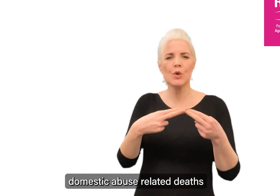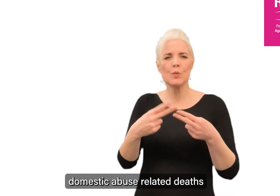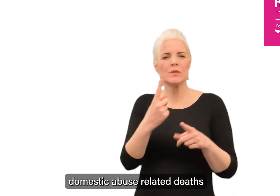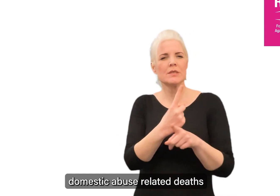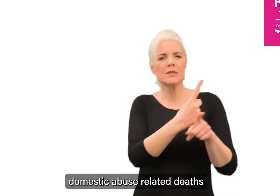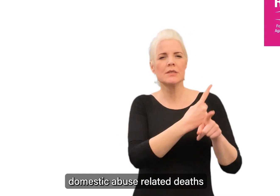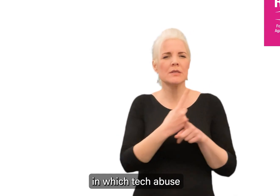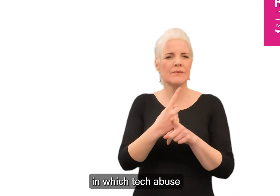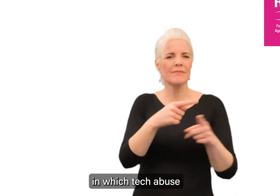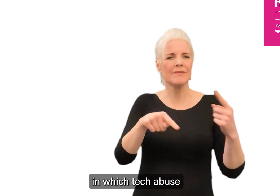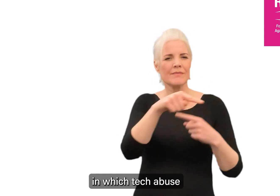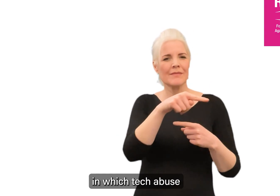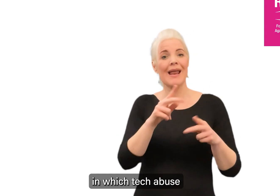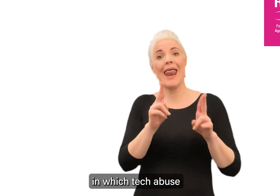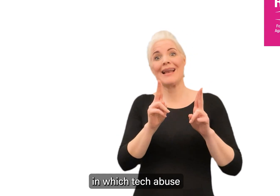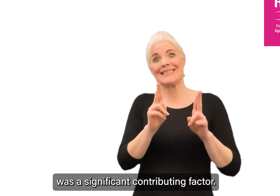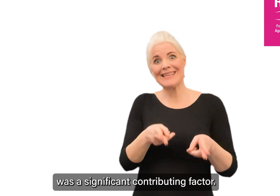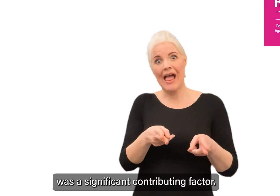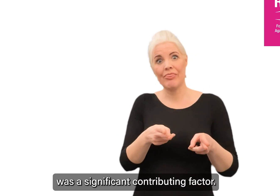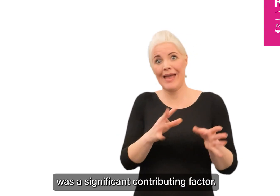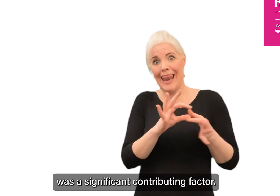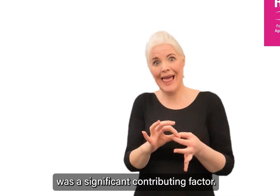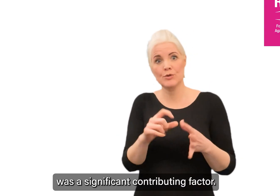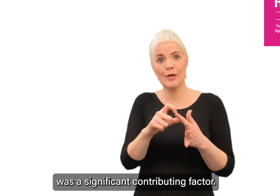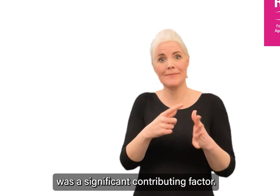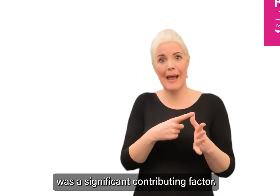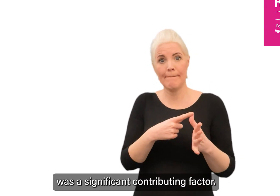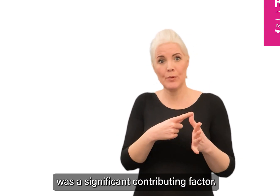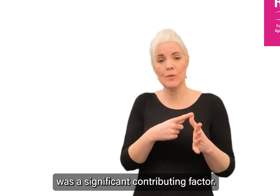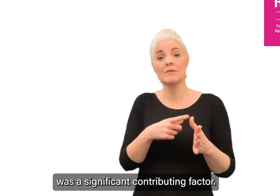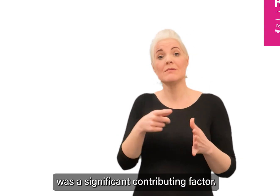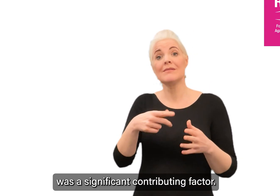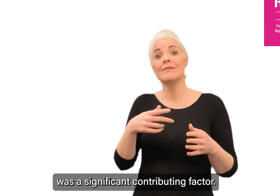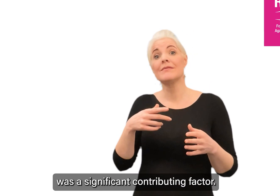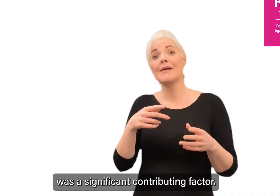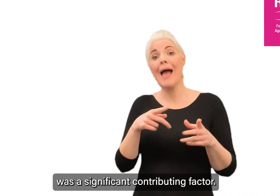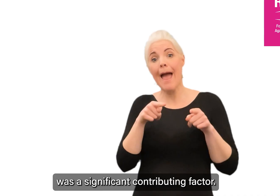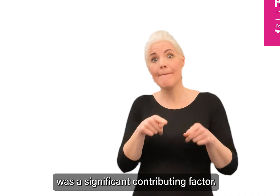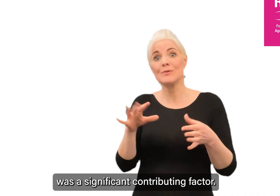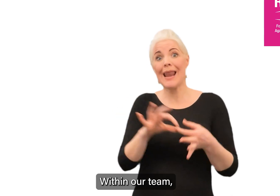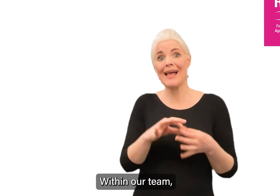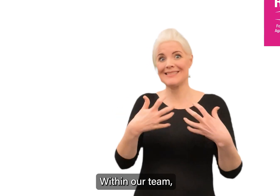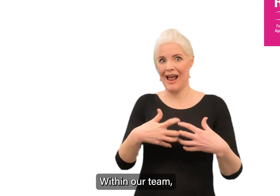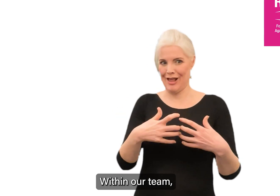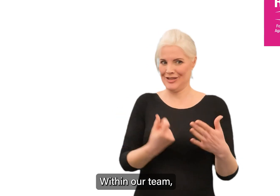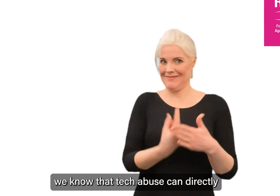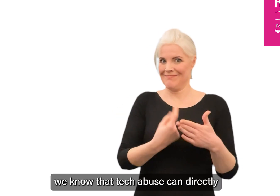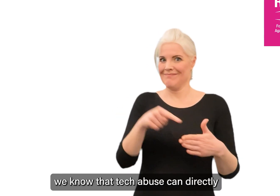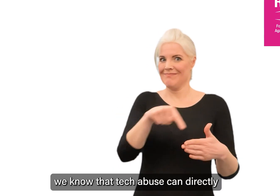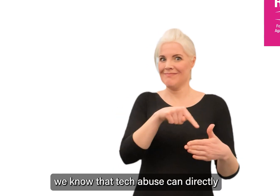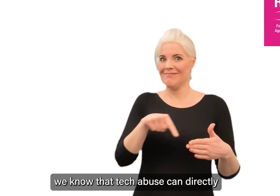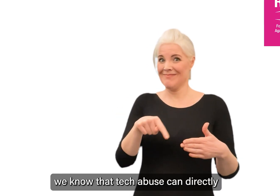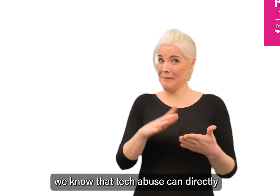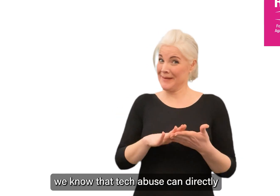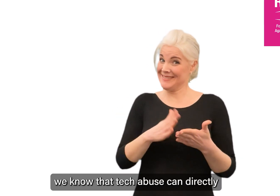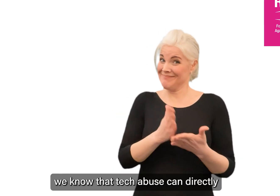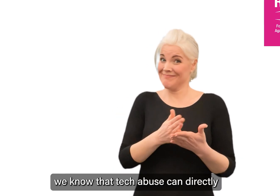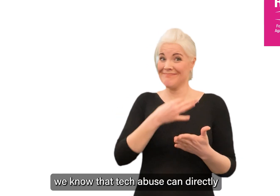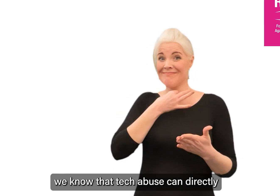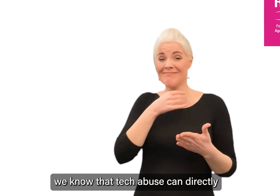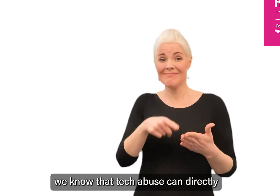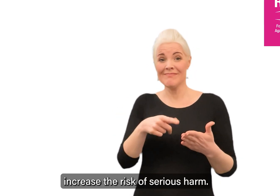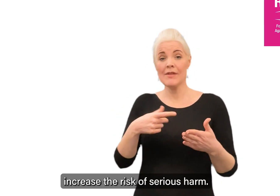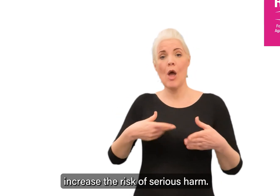abuse-related deaths in which tech abuse was a significant contributing factor. Within our team, we know that tech abuse